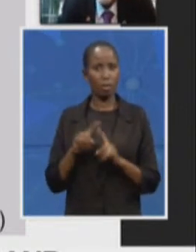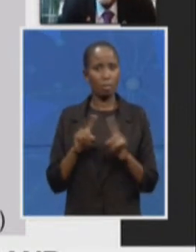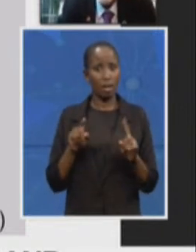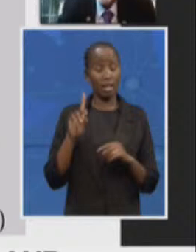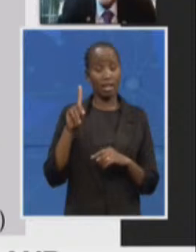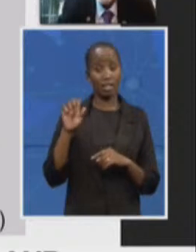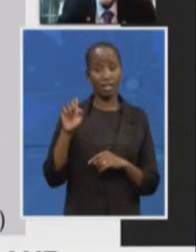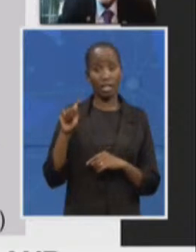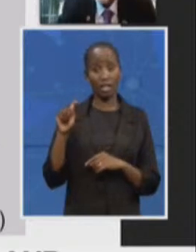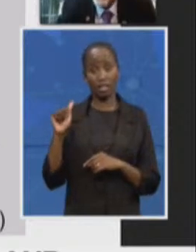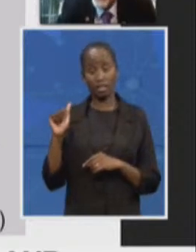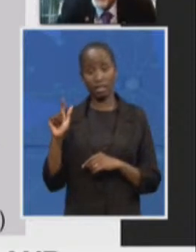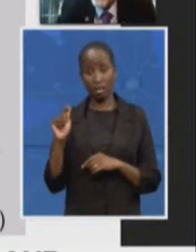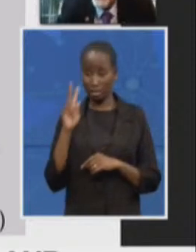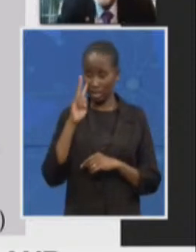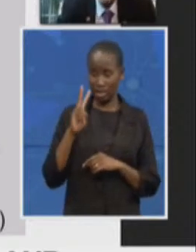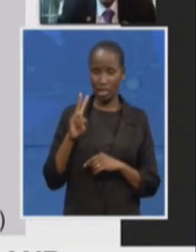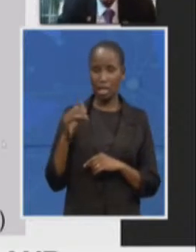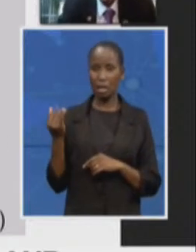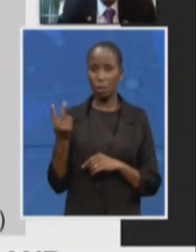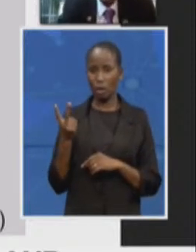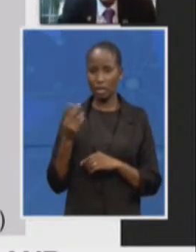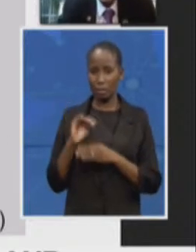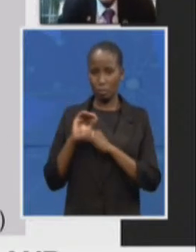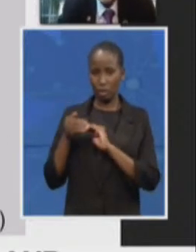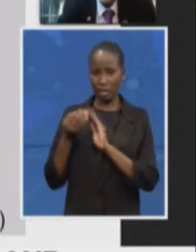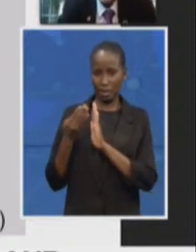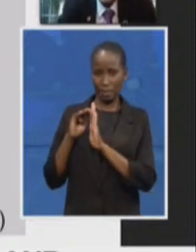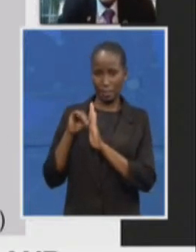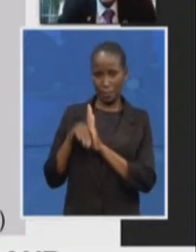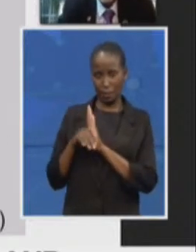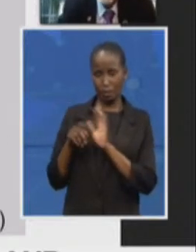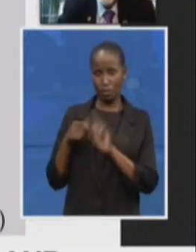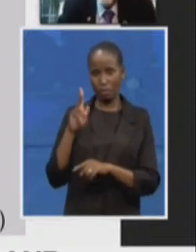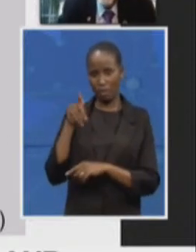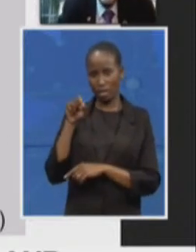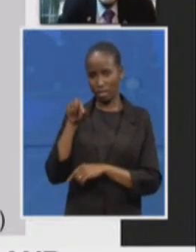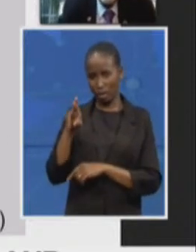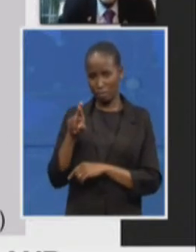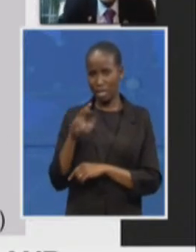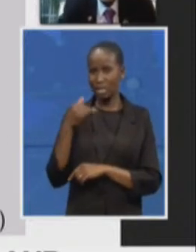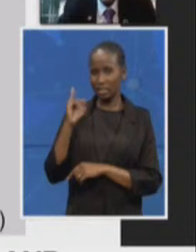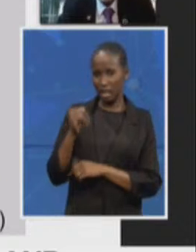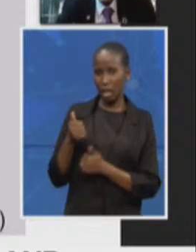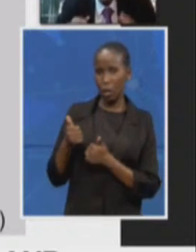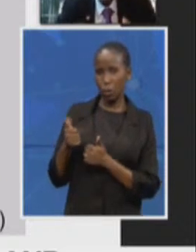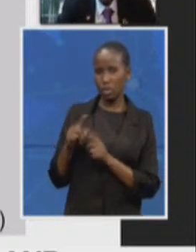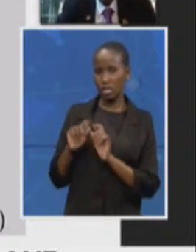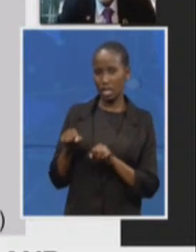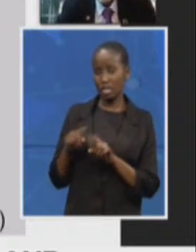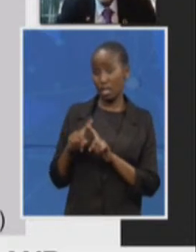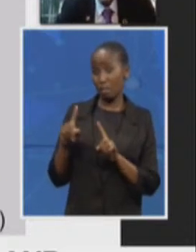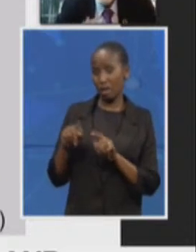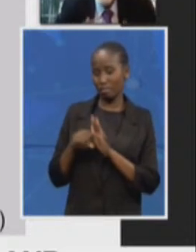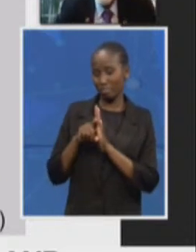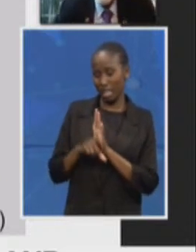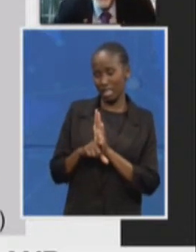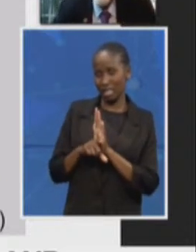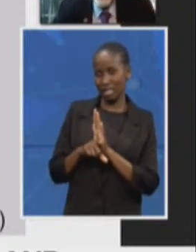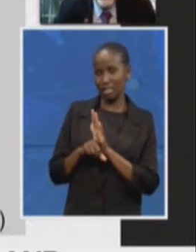protection from the Pfizer vaccine. Still pretty good, but slightly lower than what we were seeing previously. So this is